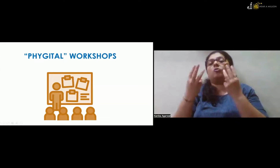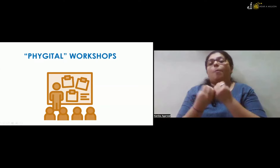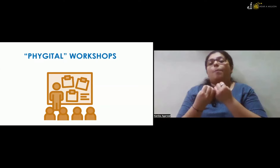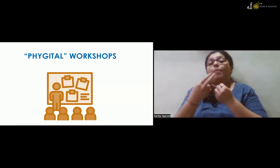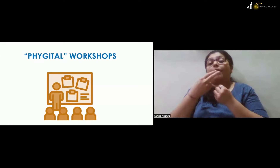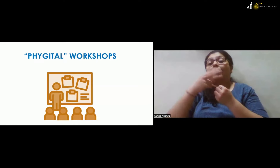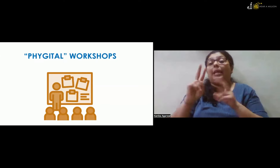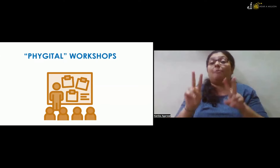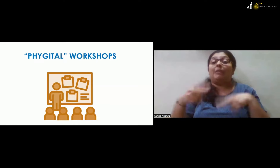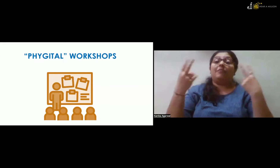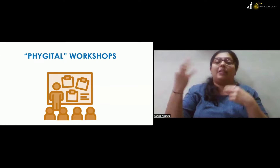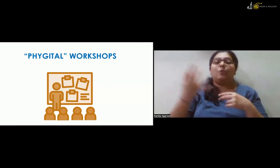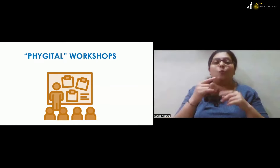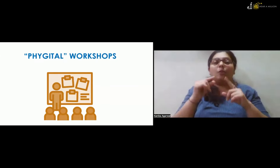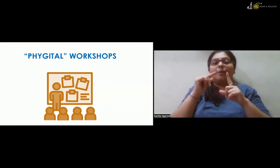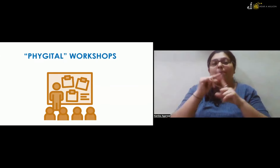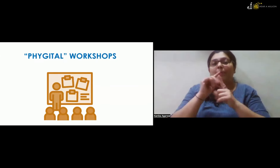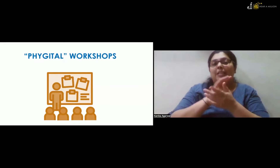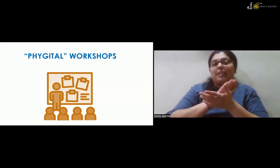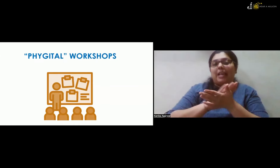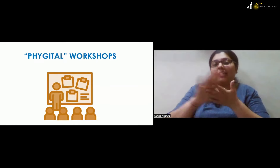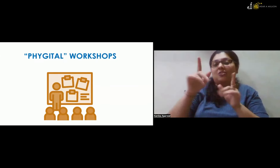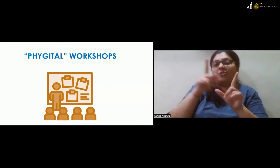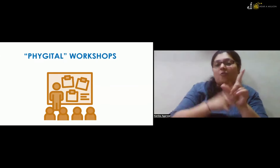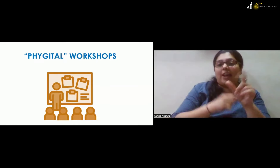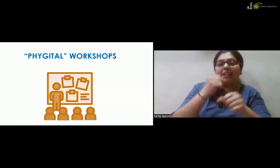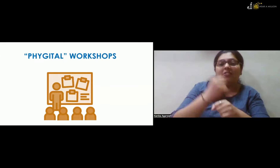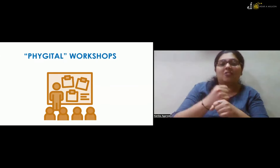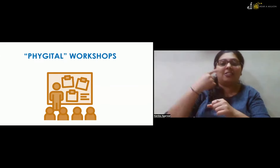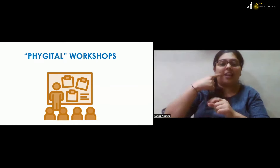strategies and stuff like that. And